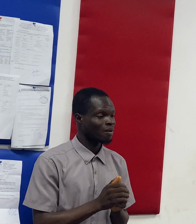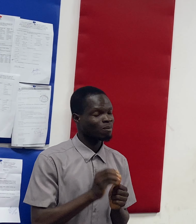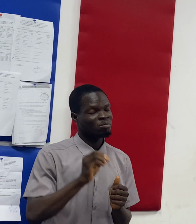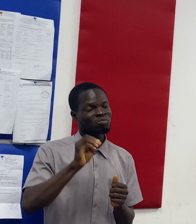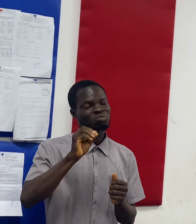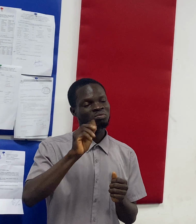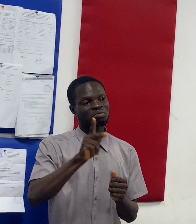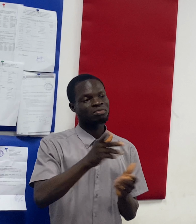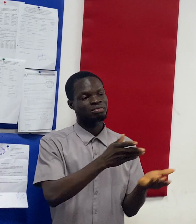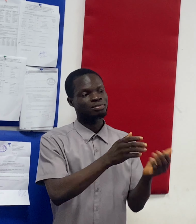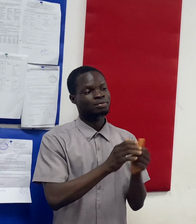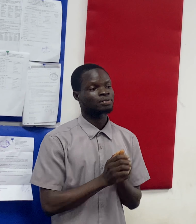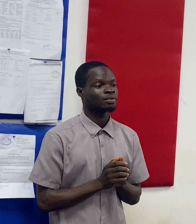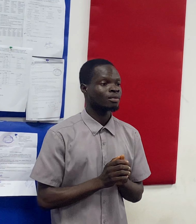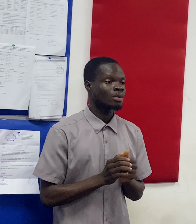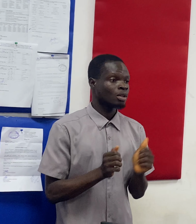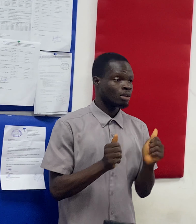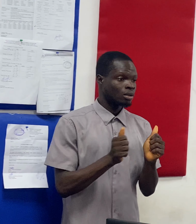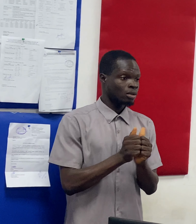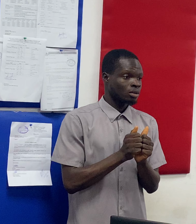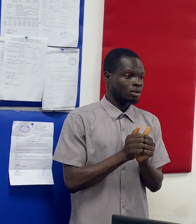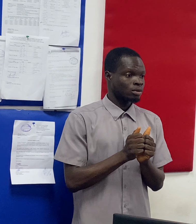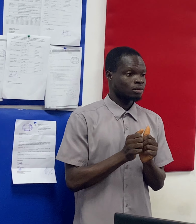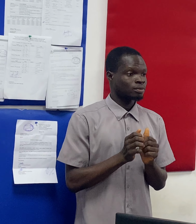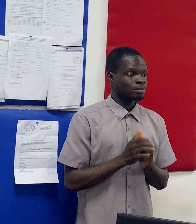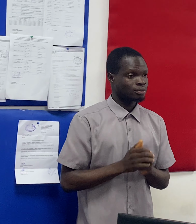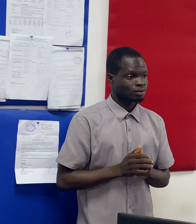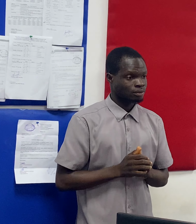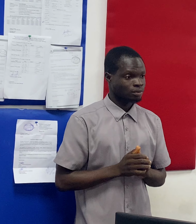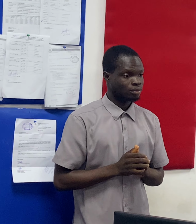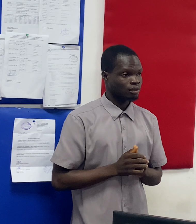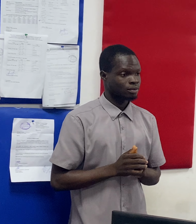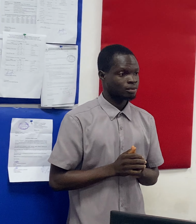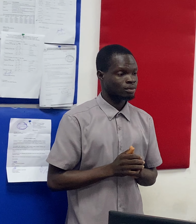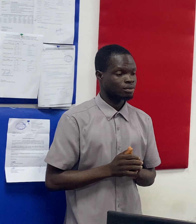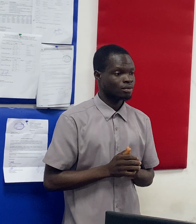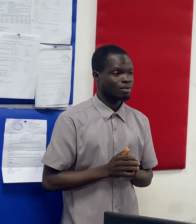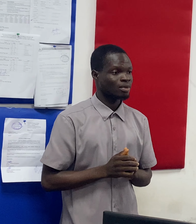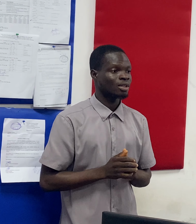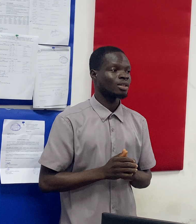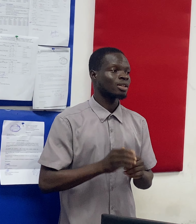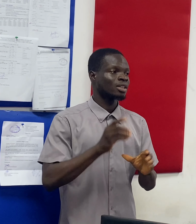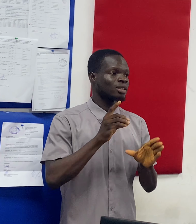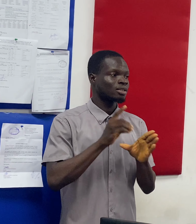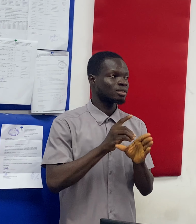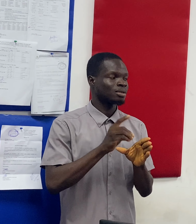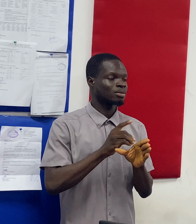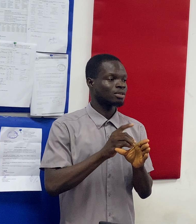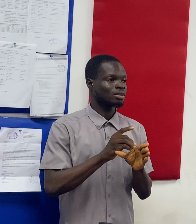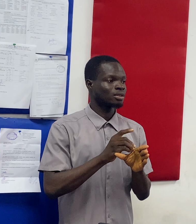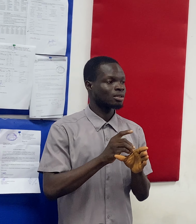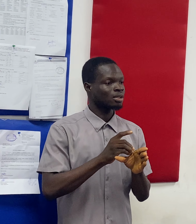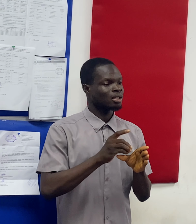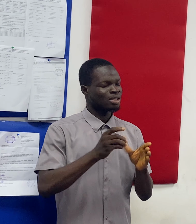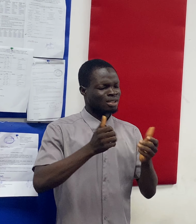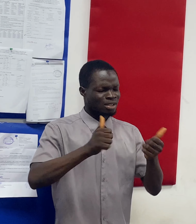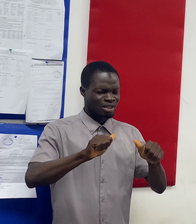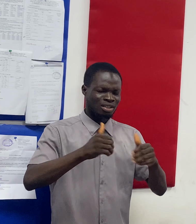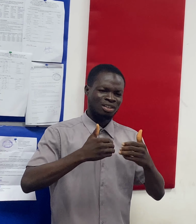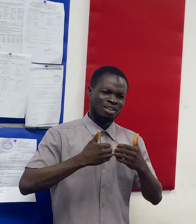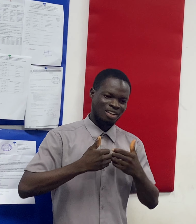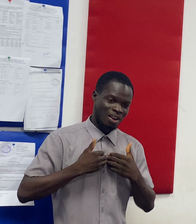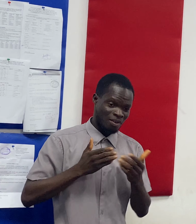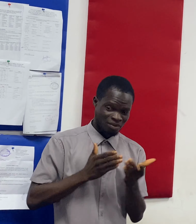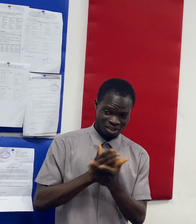okay. Right. So yeah. With regards to your disability, you can have access to the